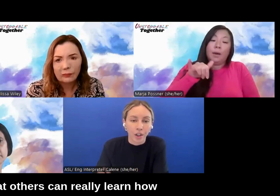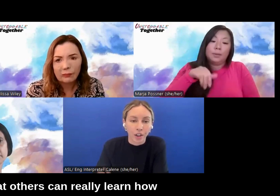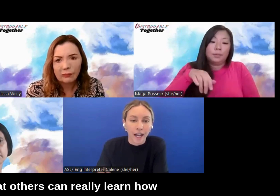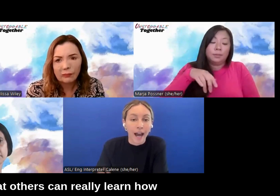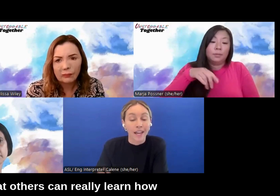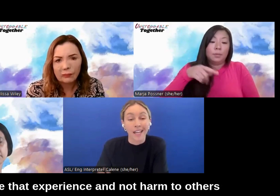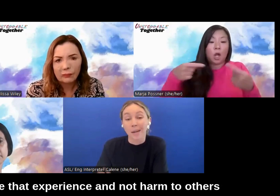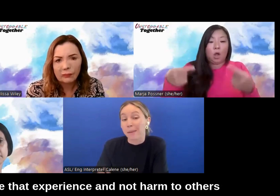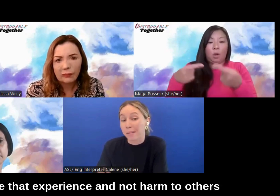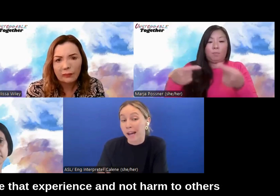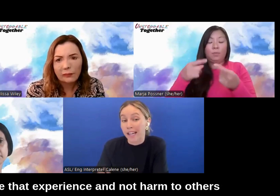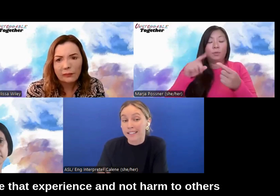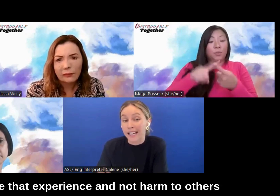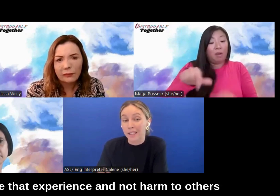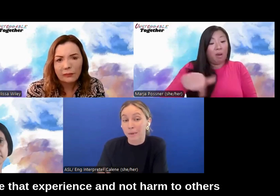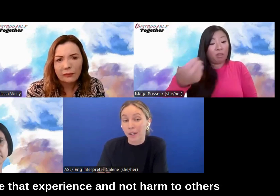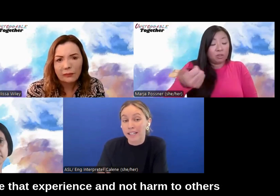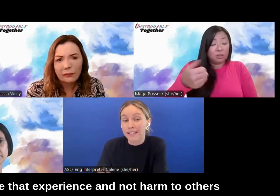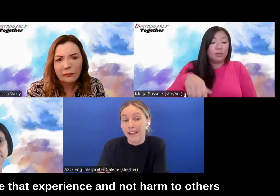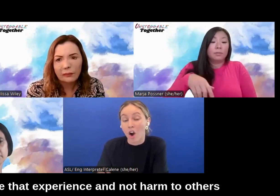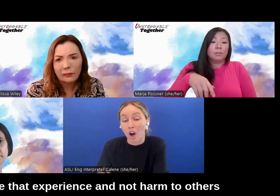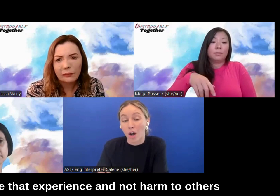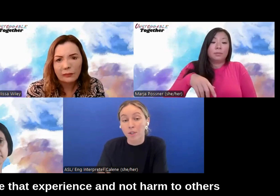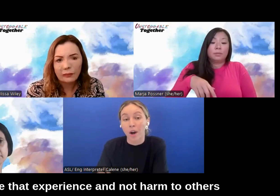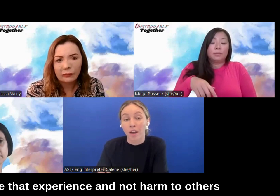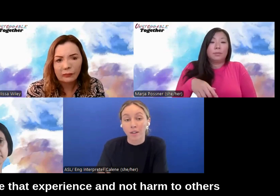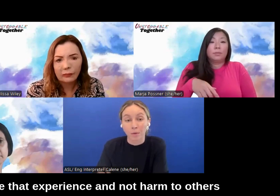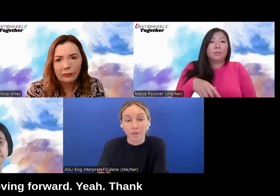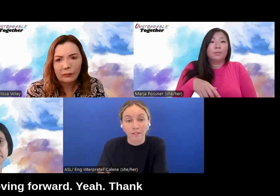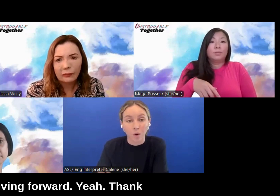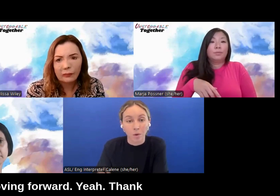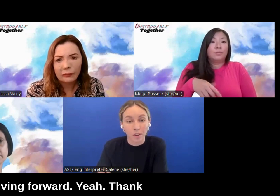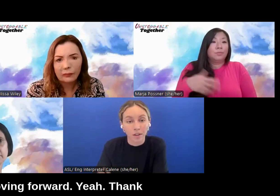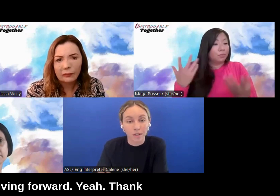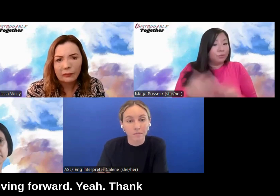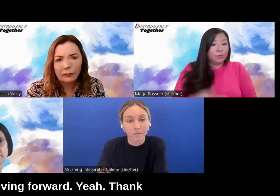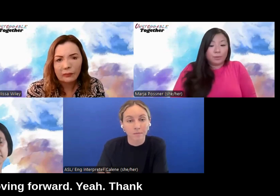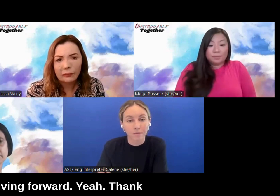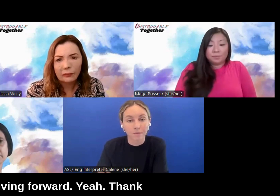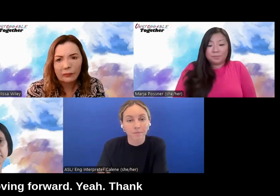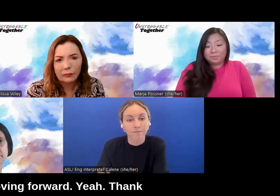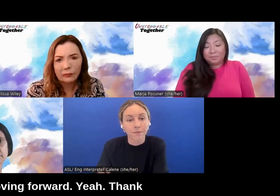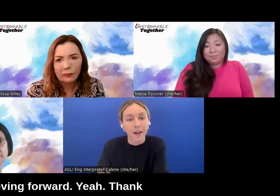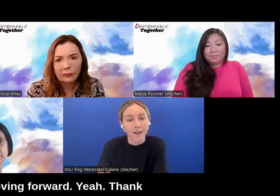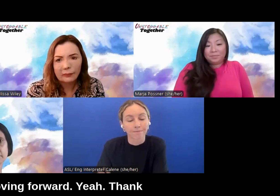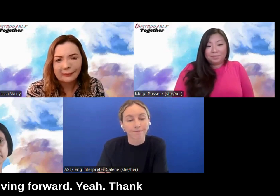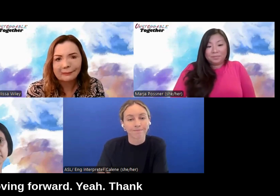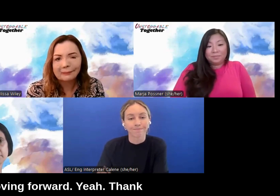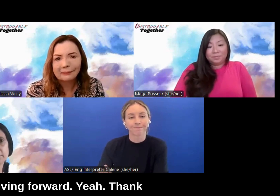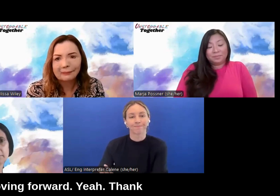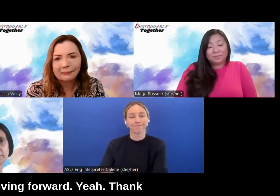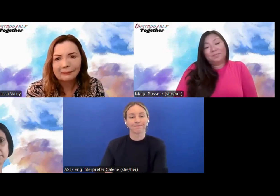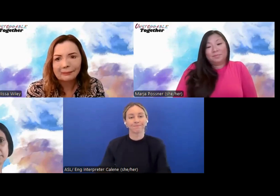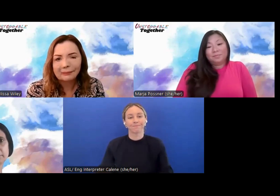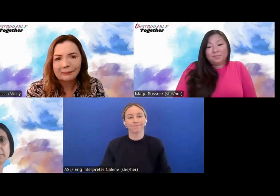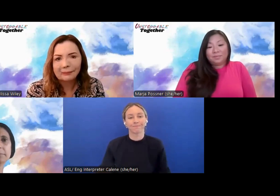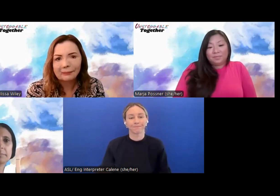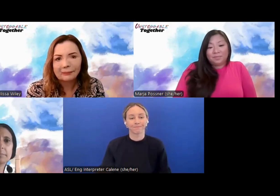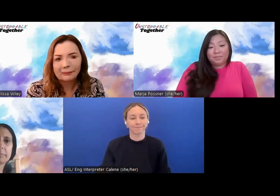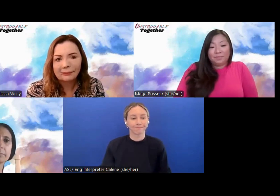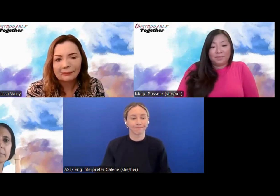can really learn how they can minimize that experience and not harm to others moving forward. Yeah.